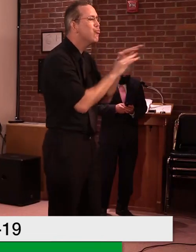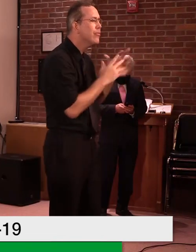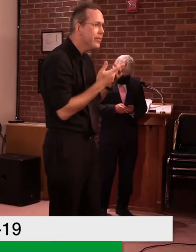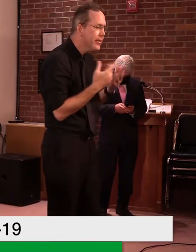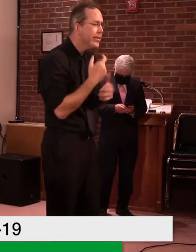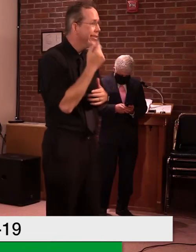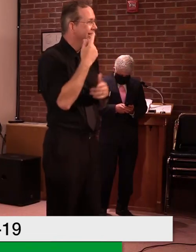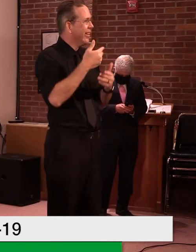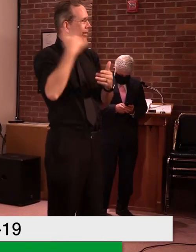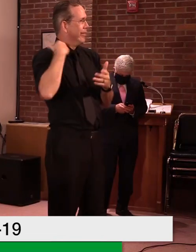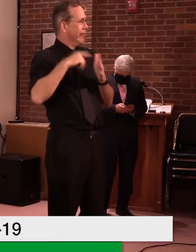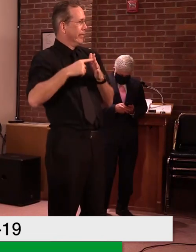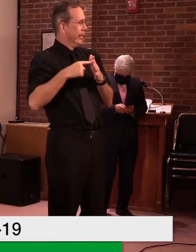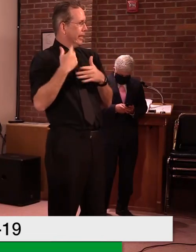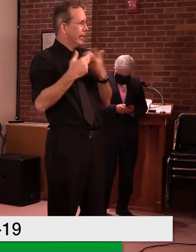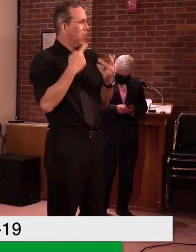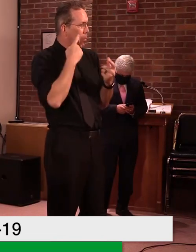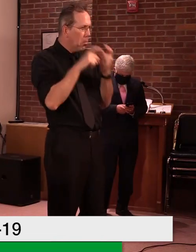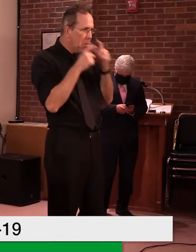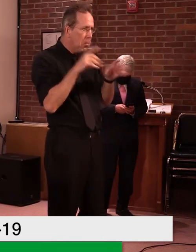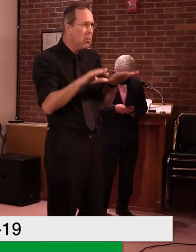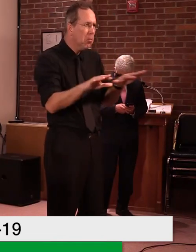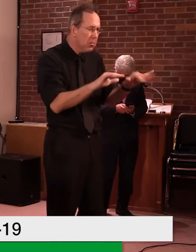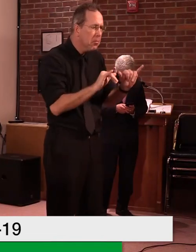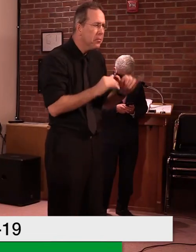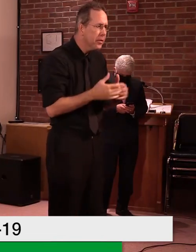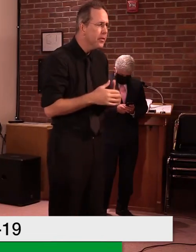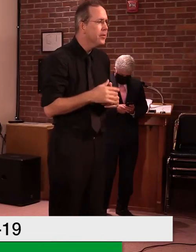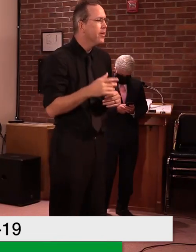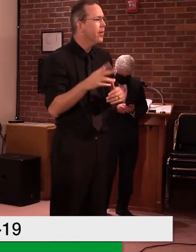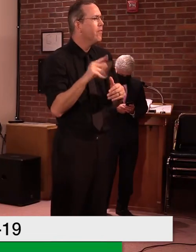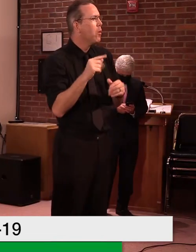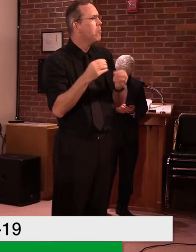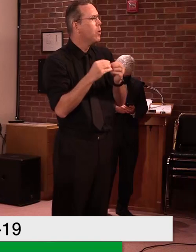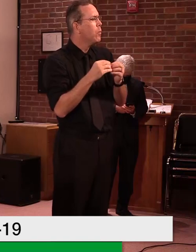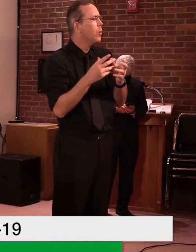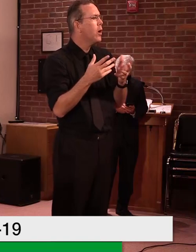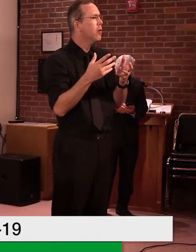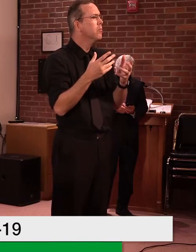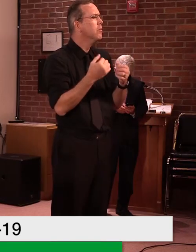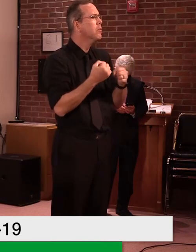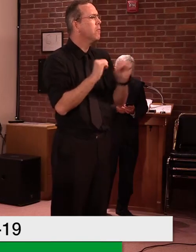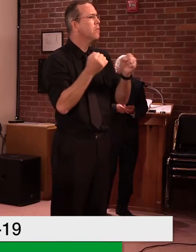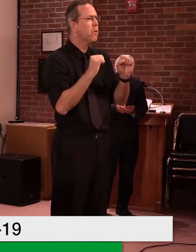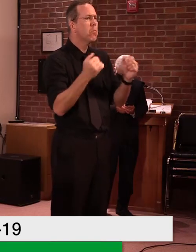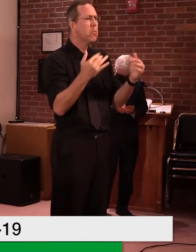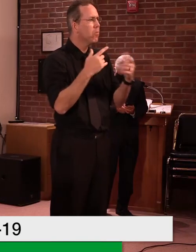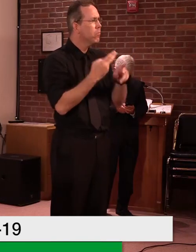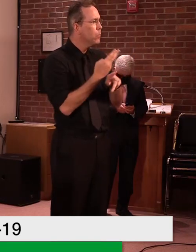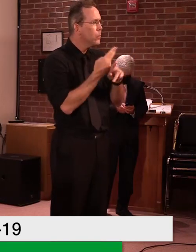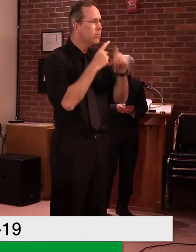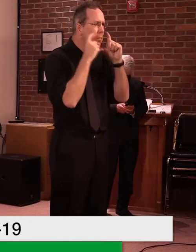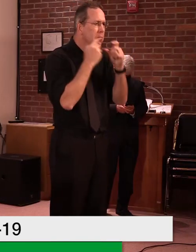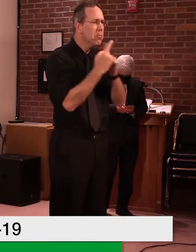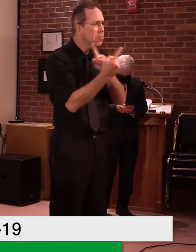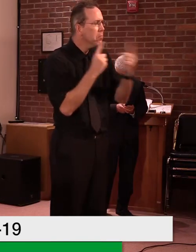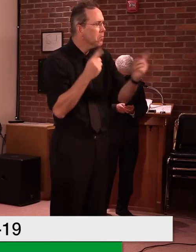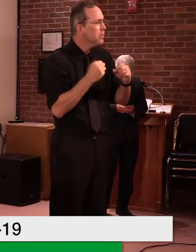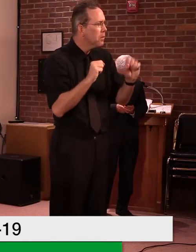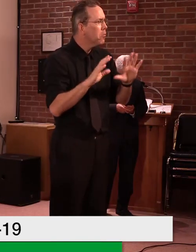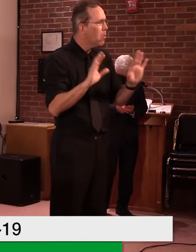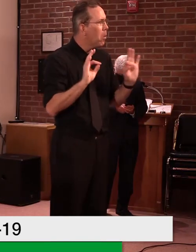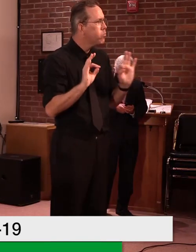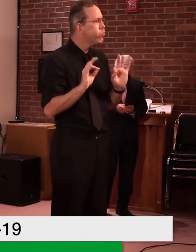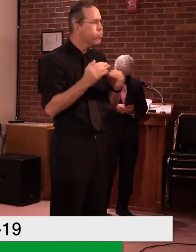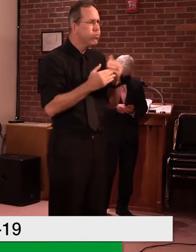we saw that it was getting safer. The travel, trusted traveler portion of our